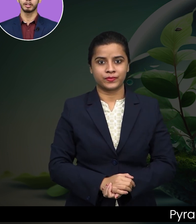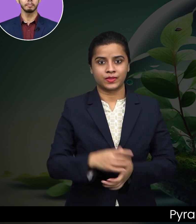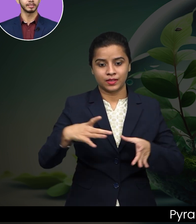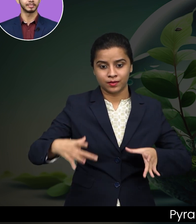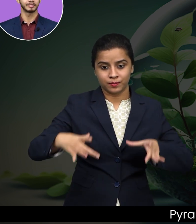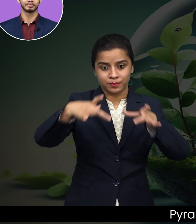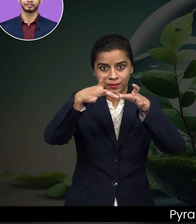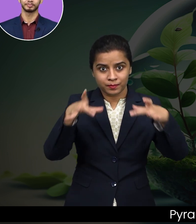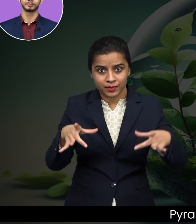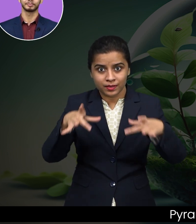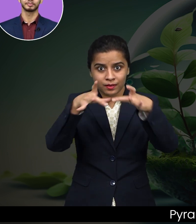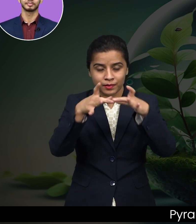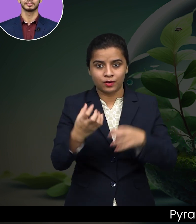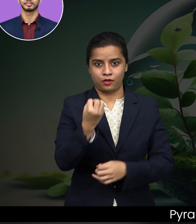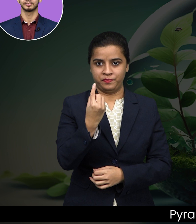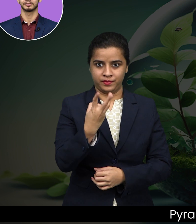pyramid of numbers,